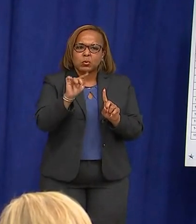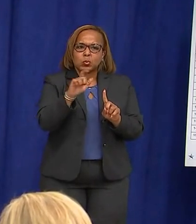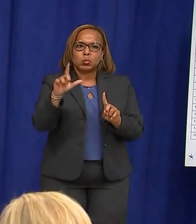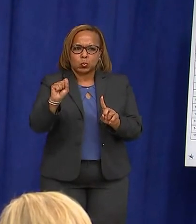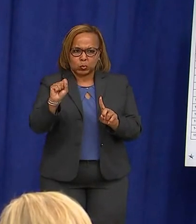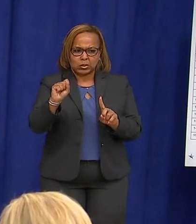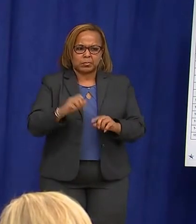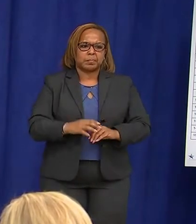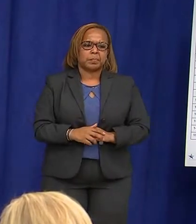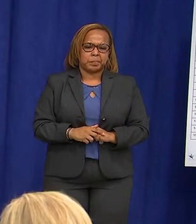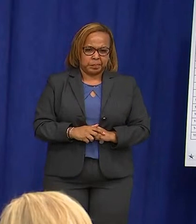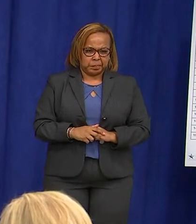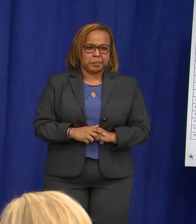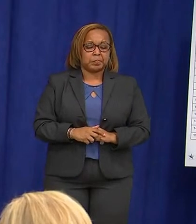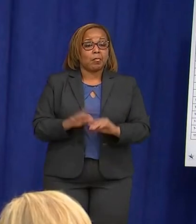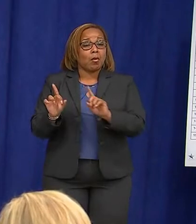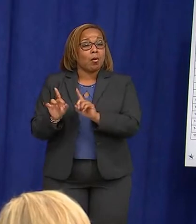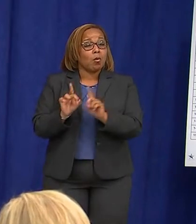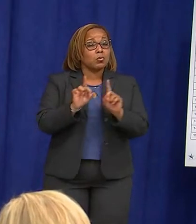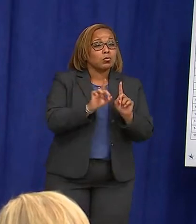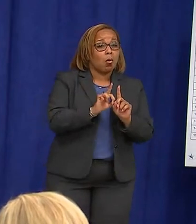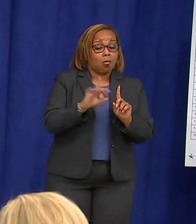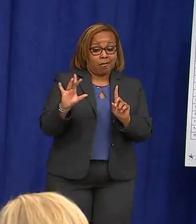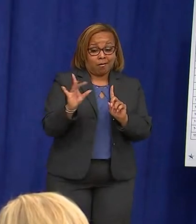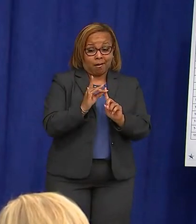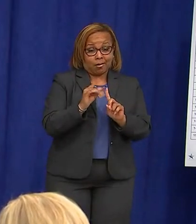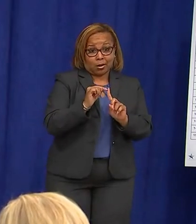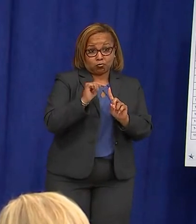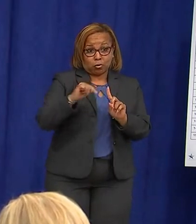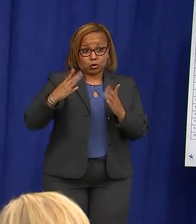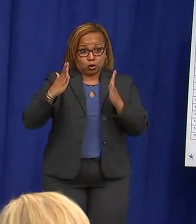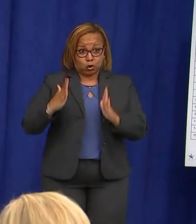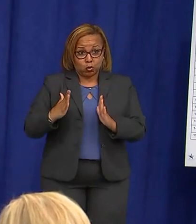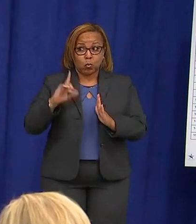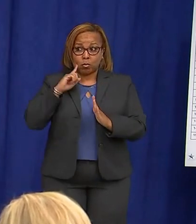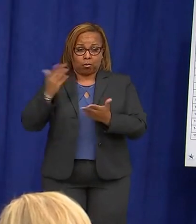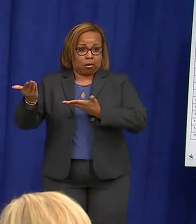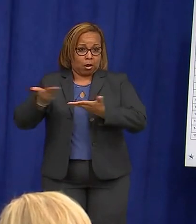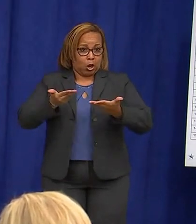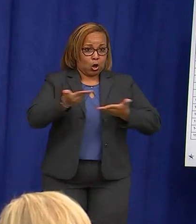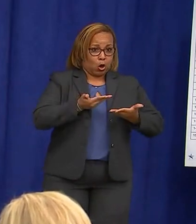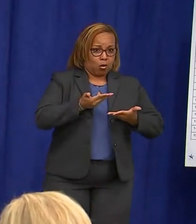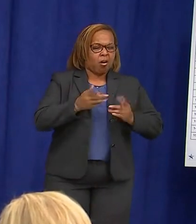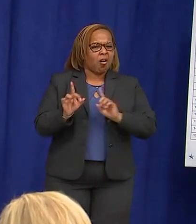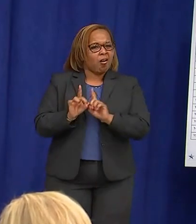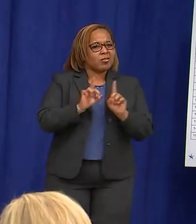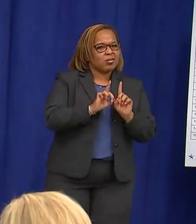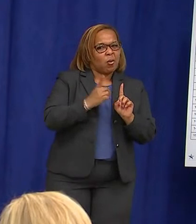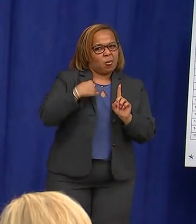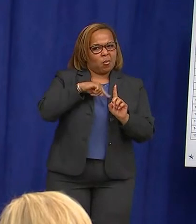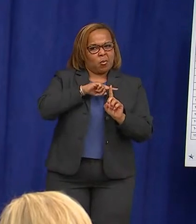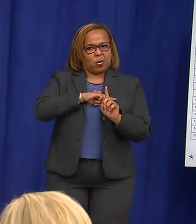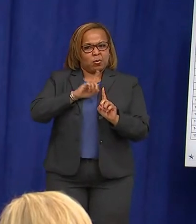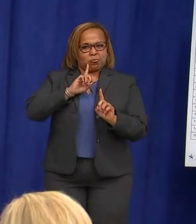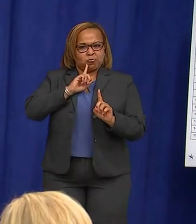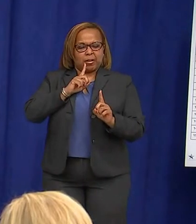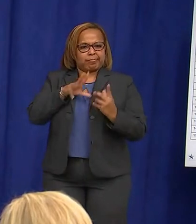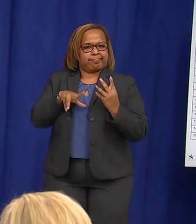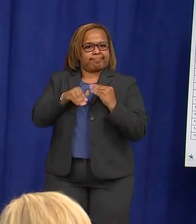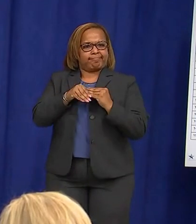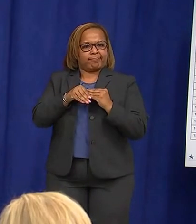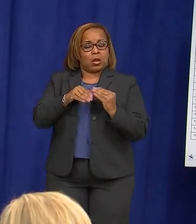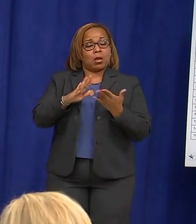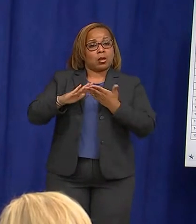tools. Also, with the contact tracers that will be hired, we are also substantially augmenting